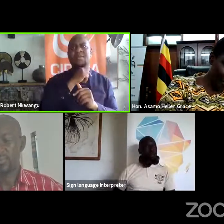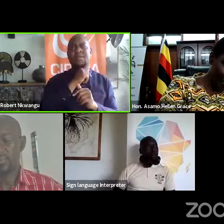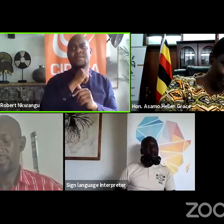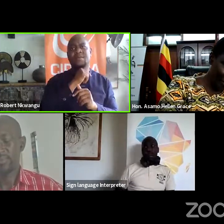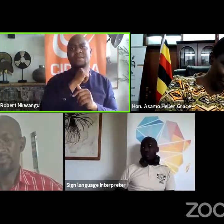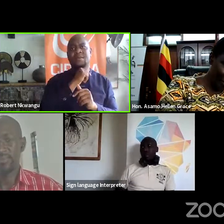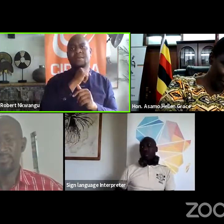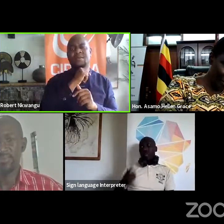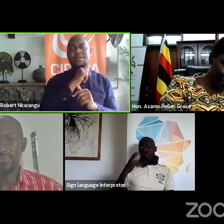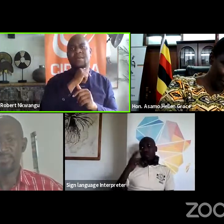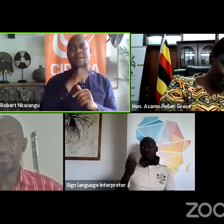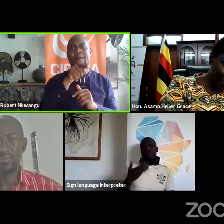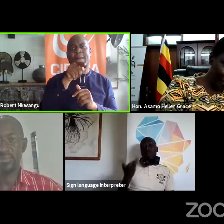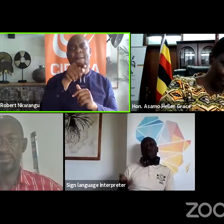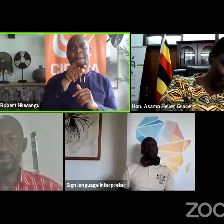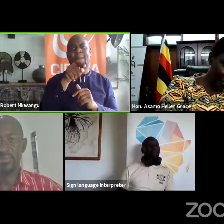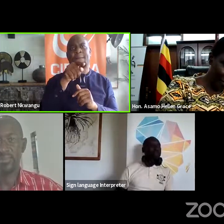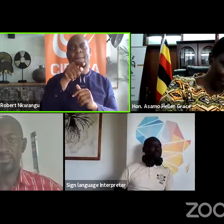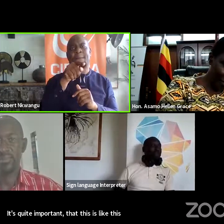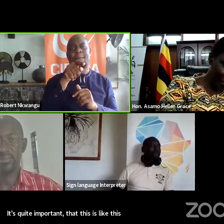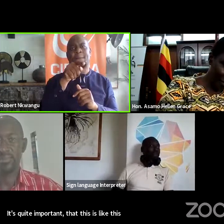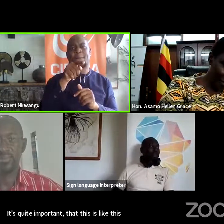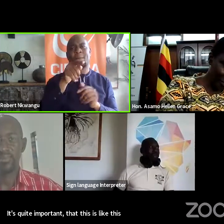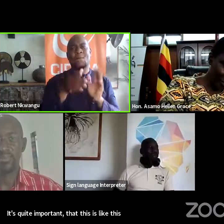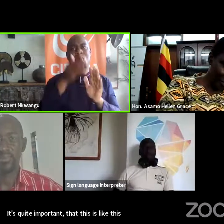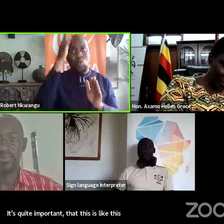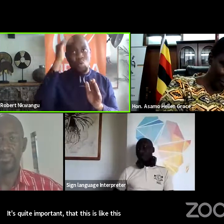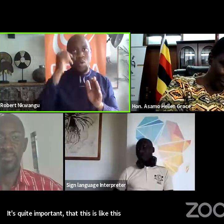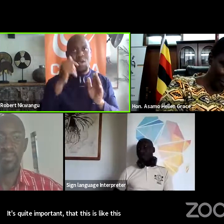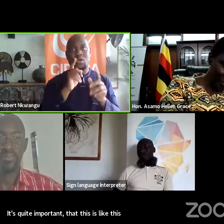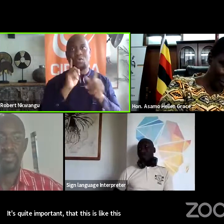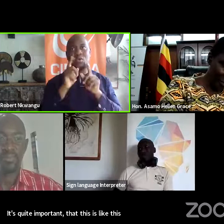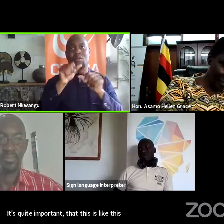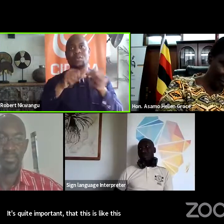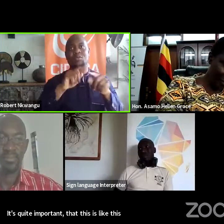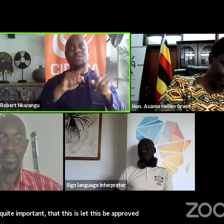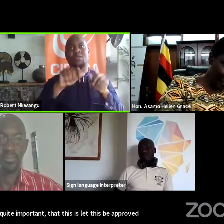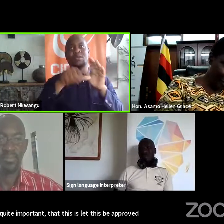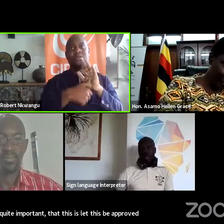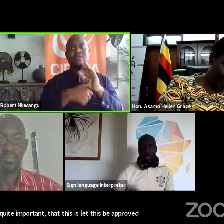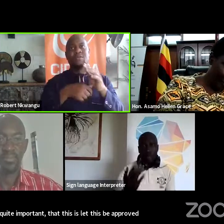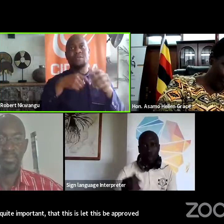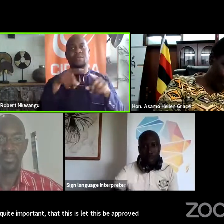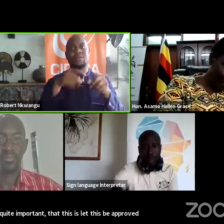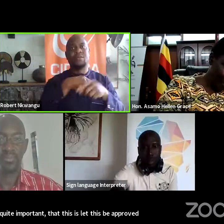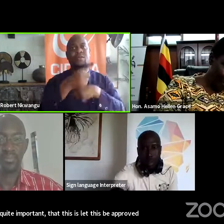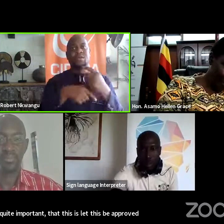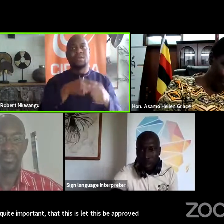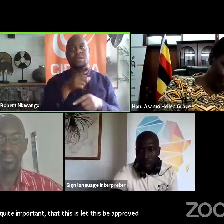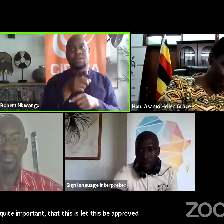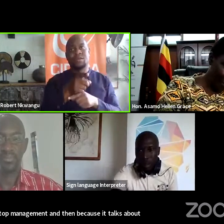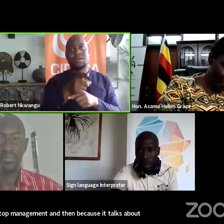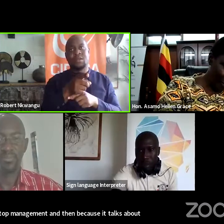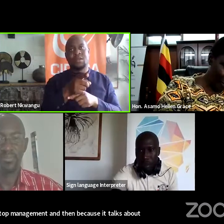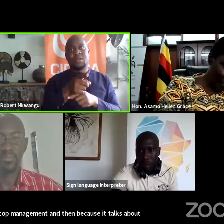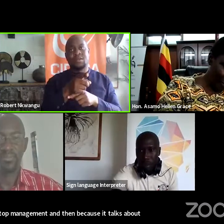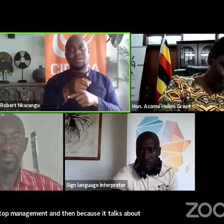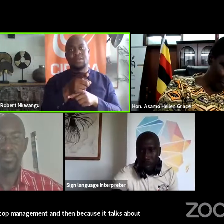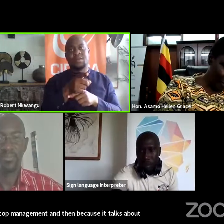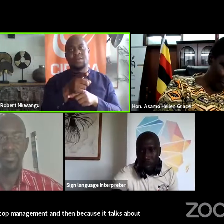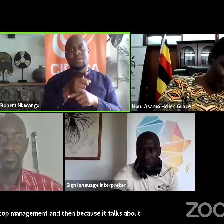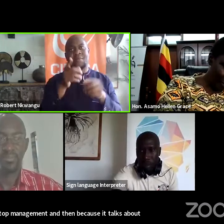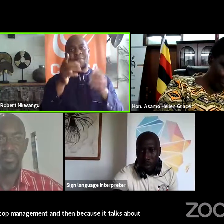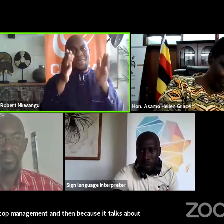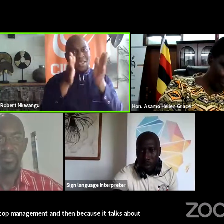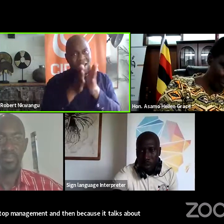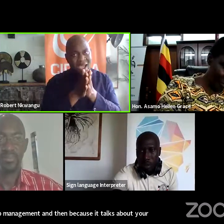important that let this be approved with the top management, and then because it talks about different issues on